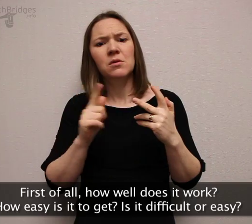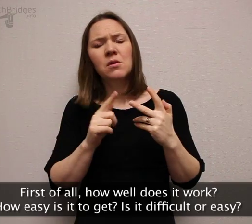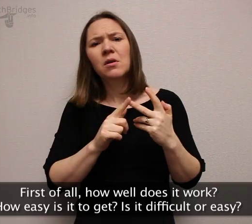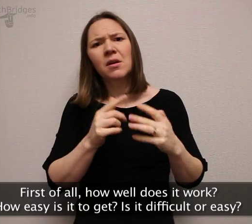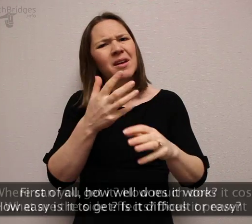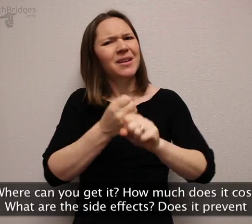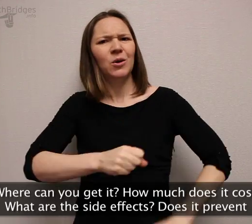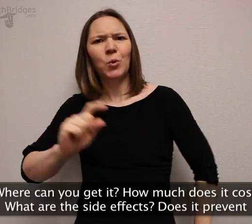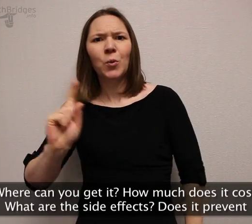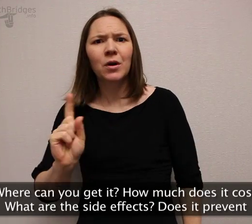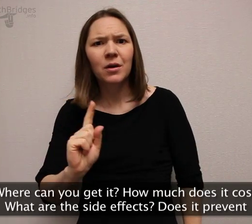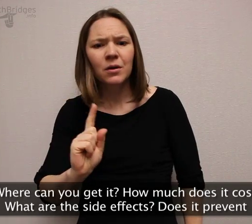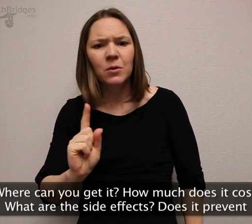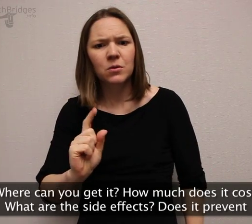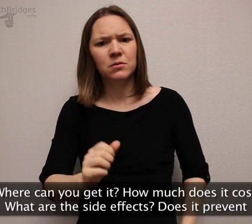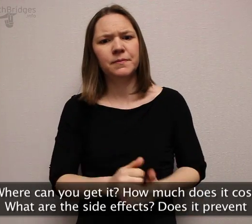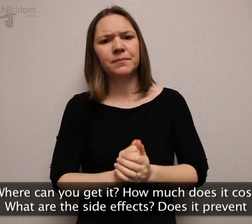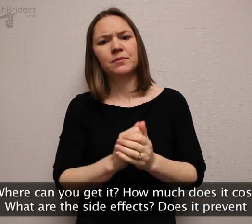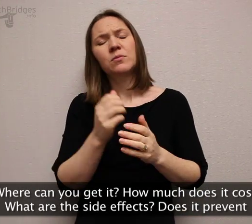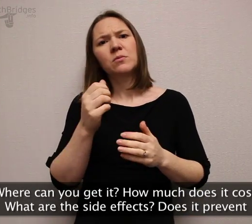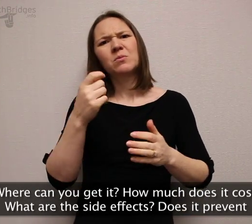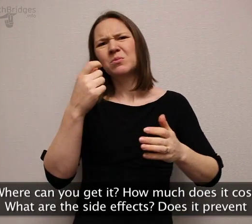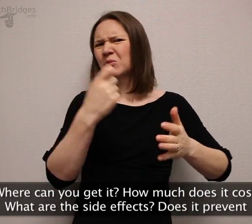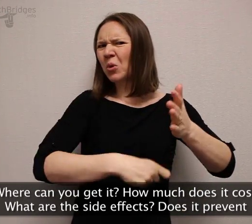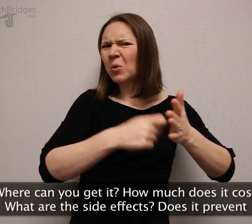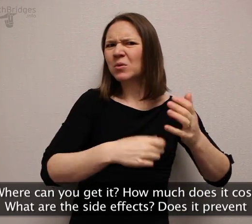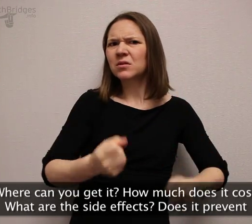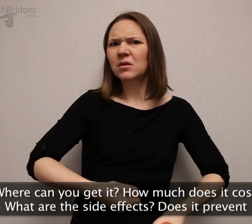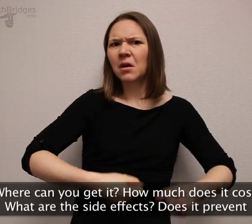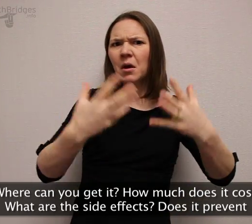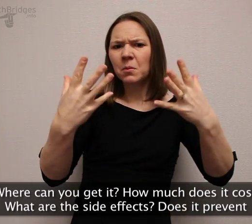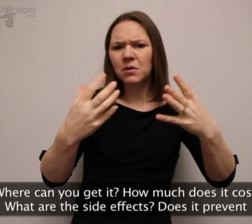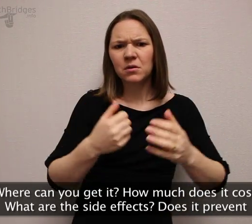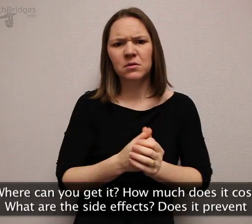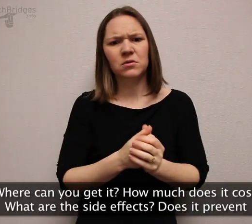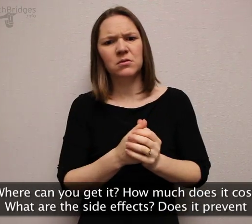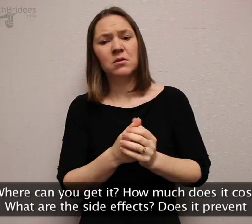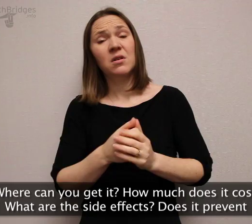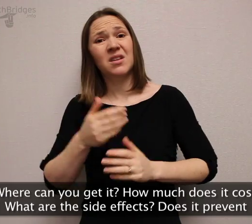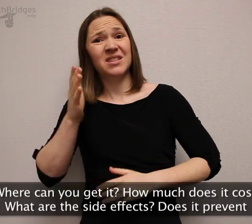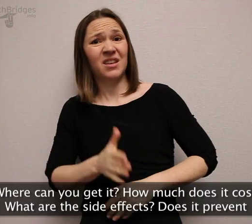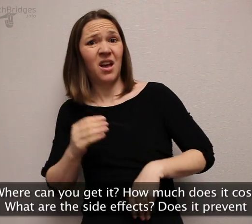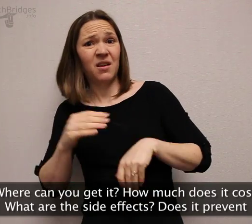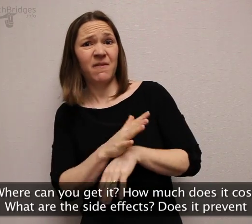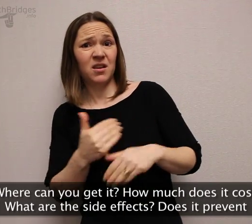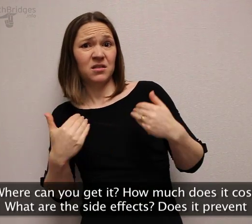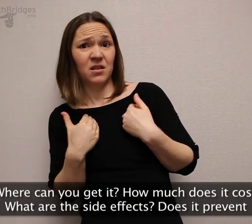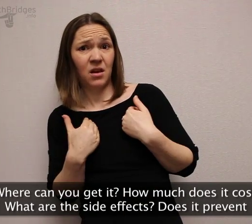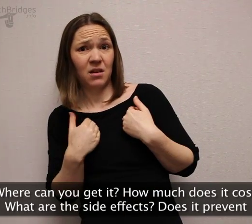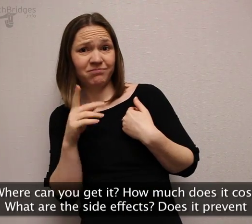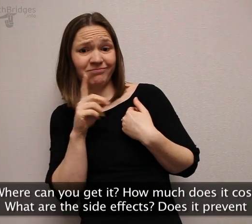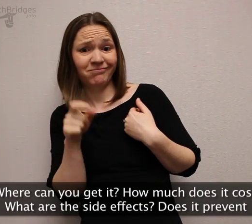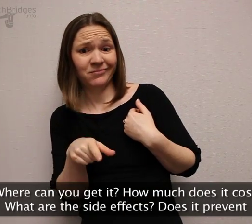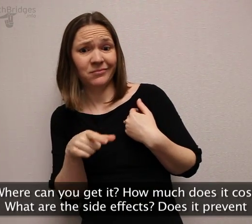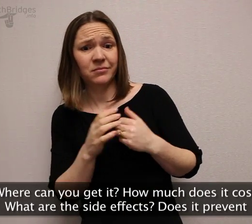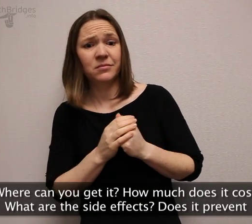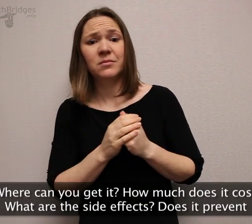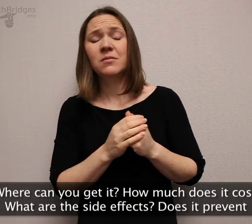easy? Where can you get it? How much does it cost? What are the side